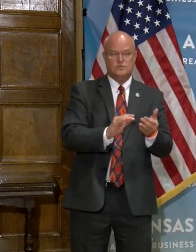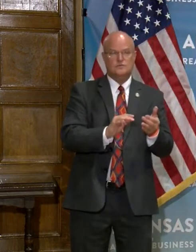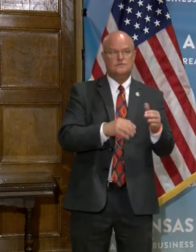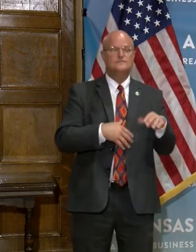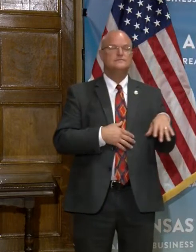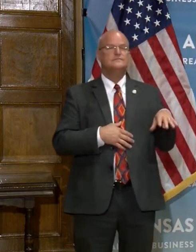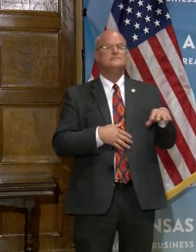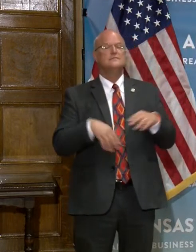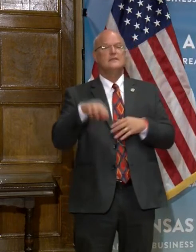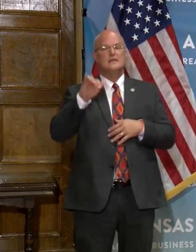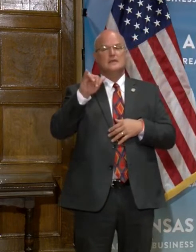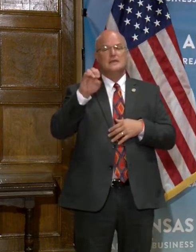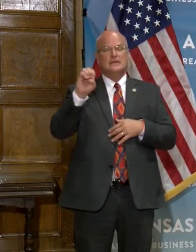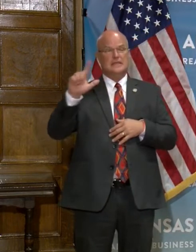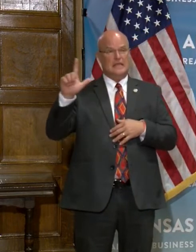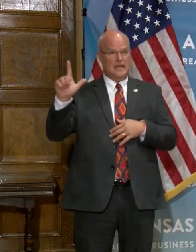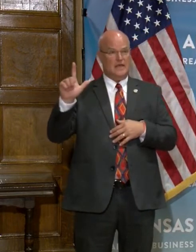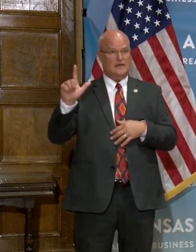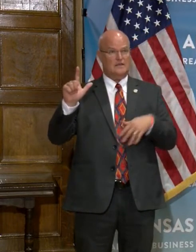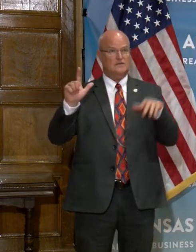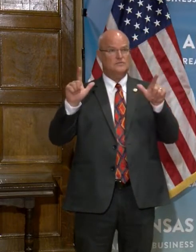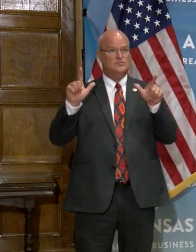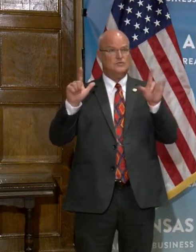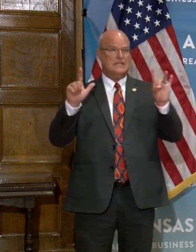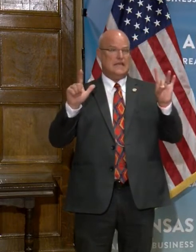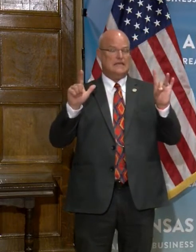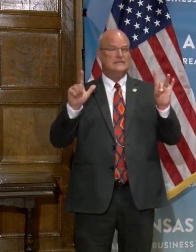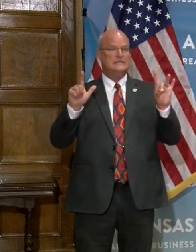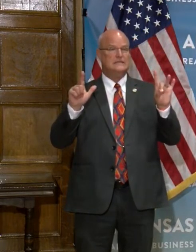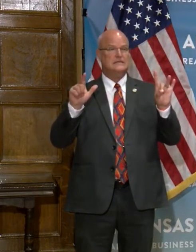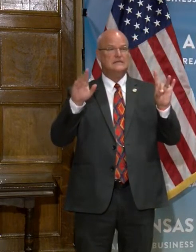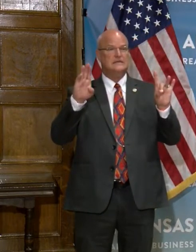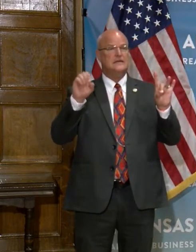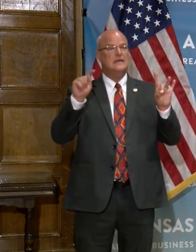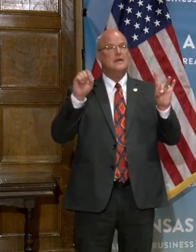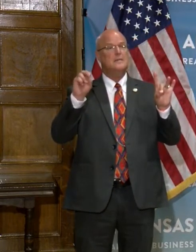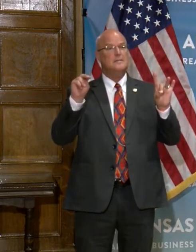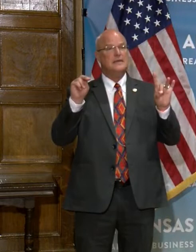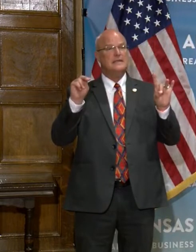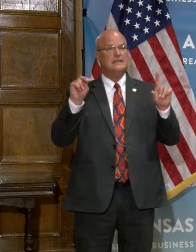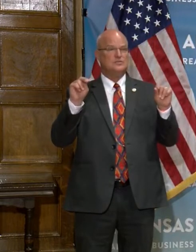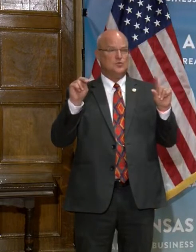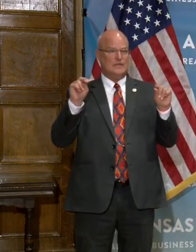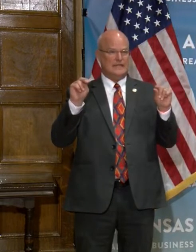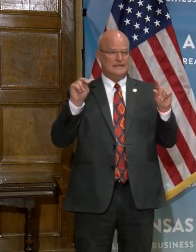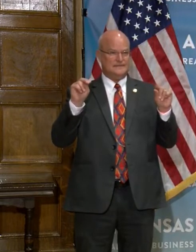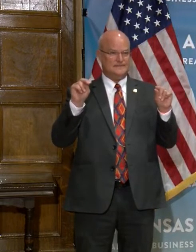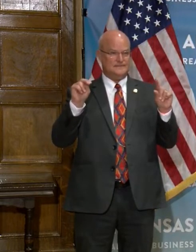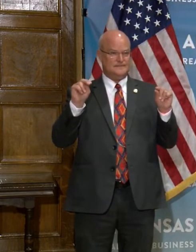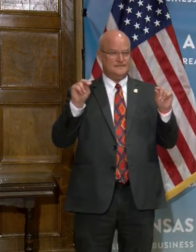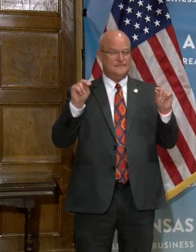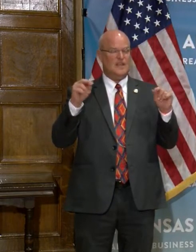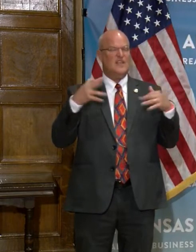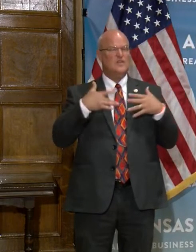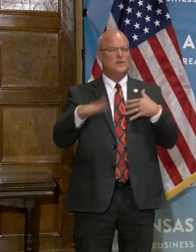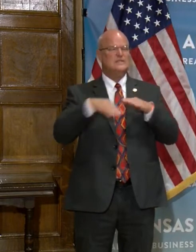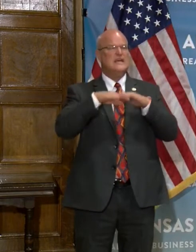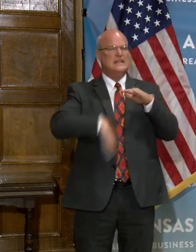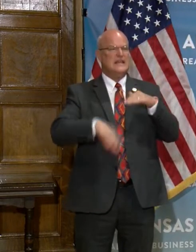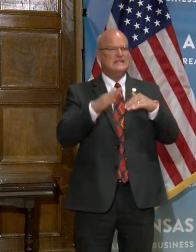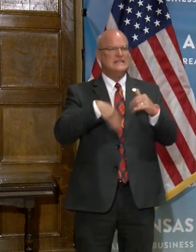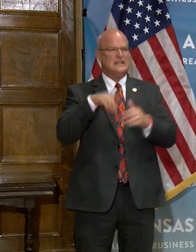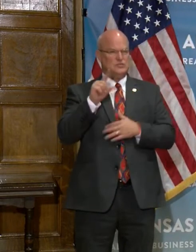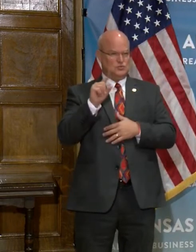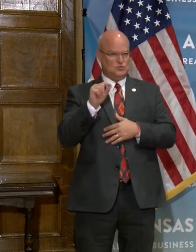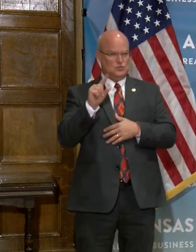yesterday. Yale County has 28, and Benton County has 20. And the rest are less than